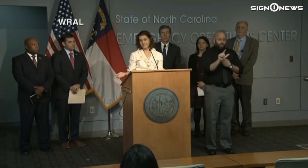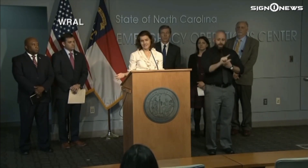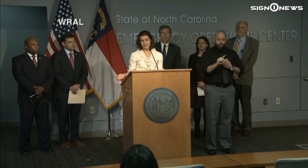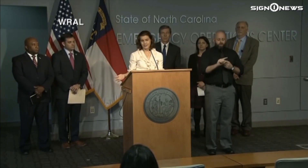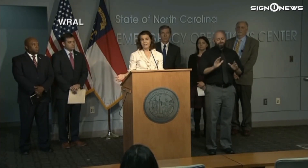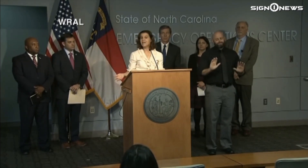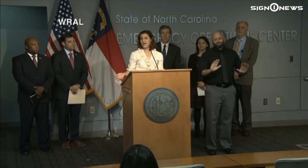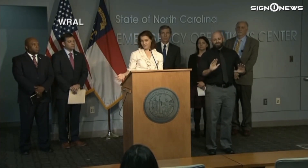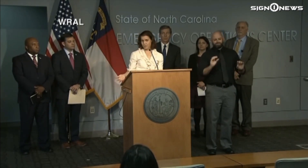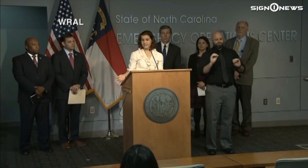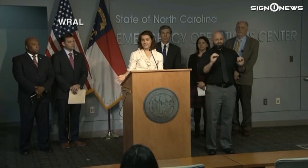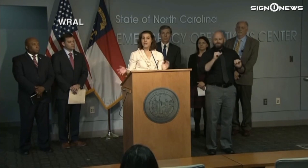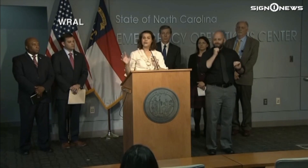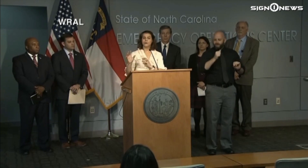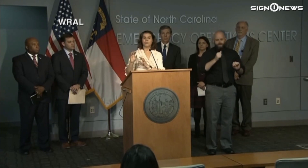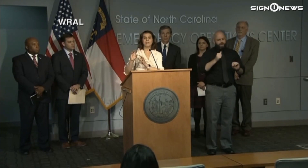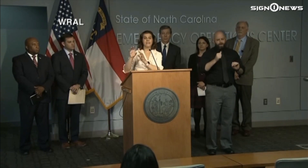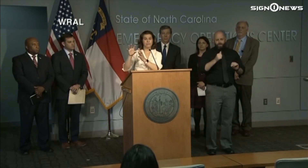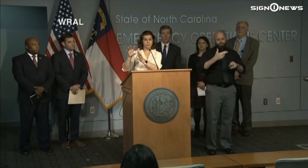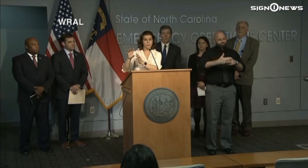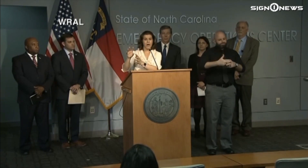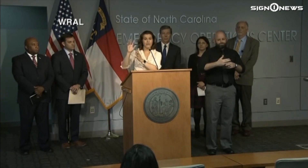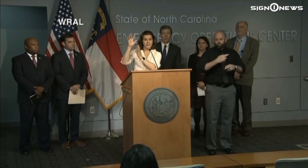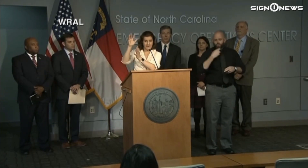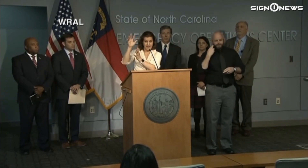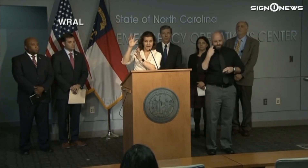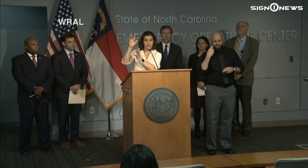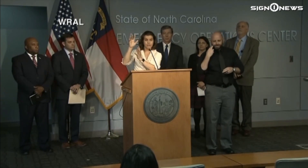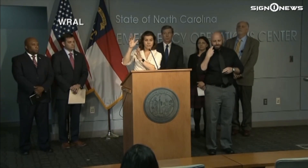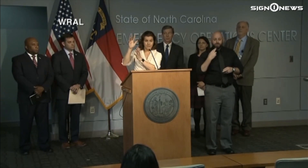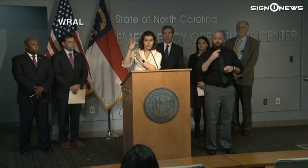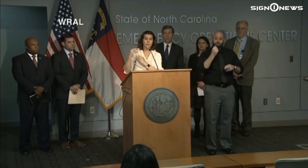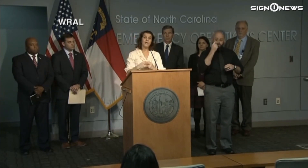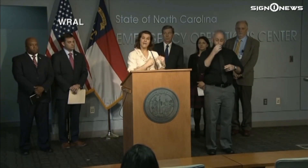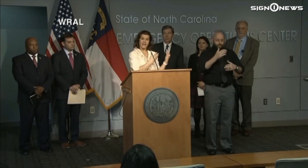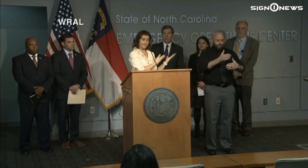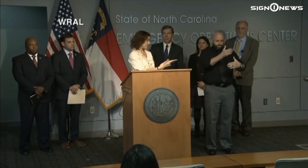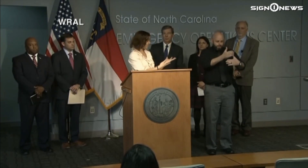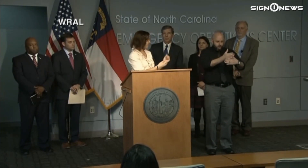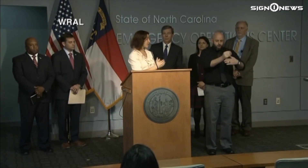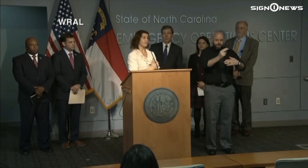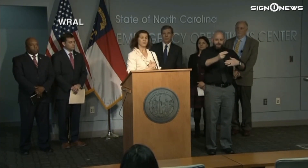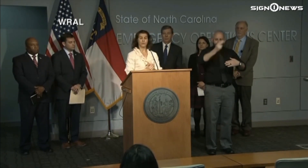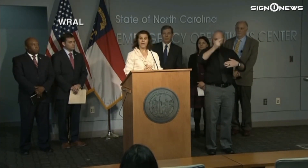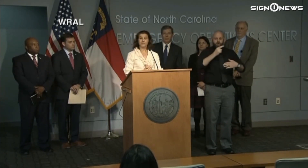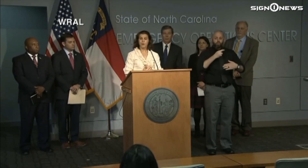considered risk. So it really is those moderate and high risk people that the great work of our local health departments are